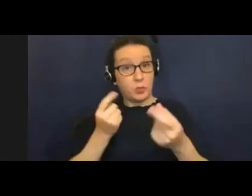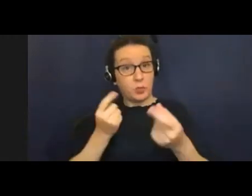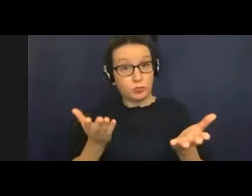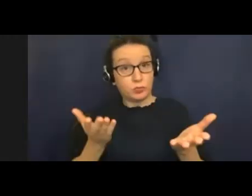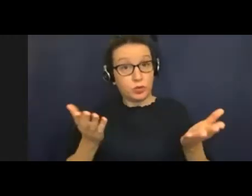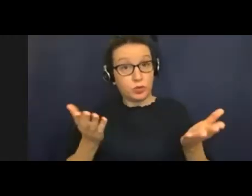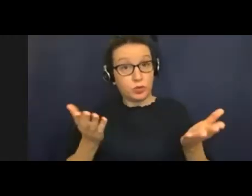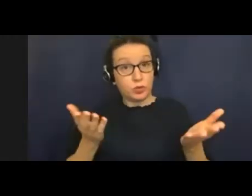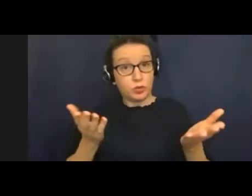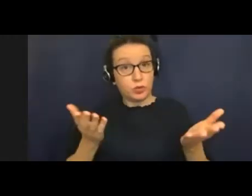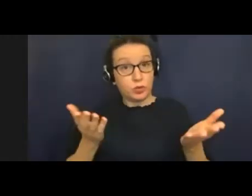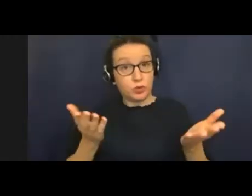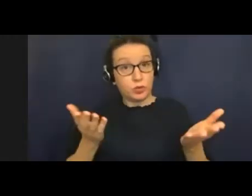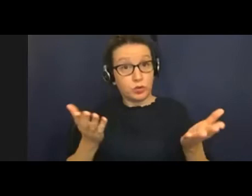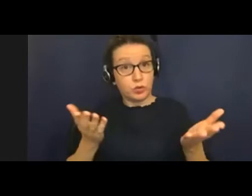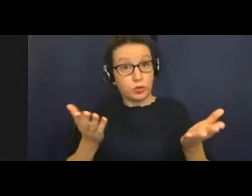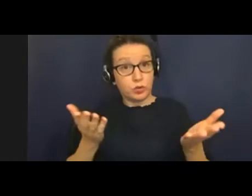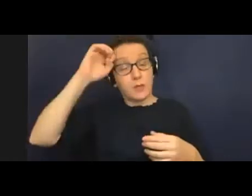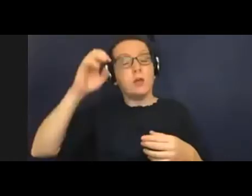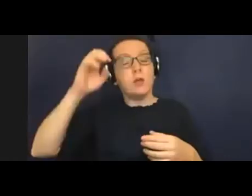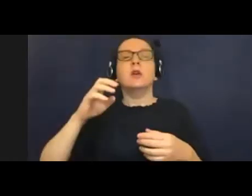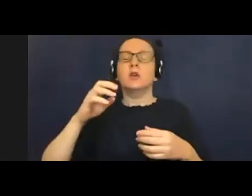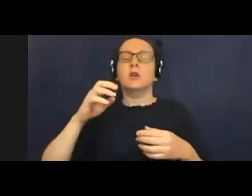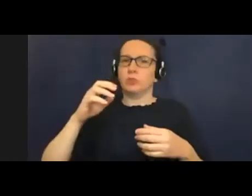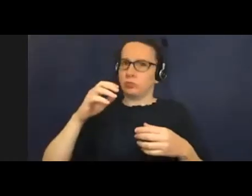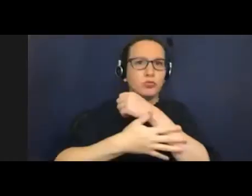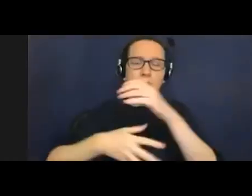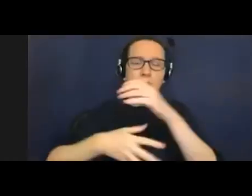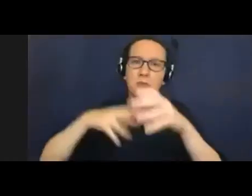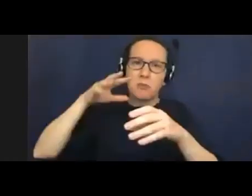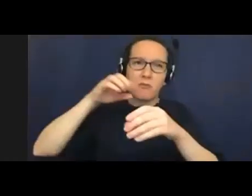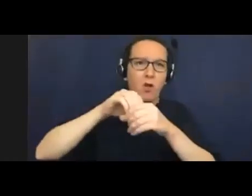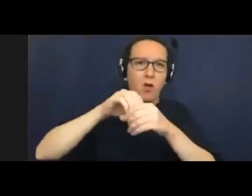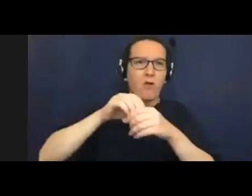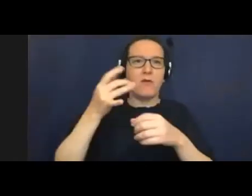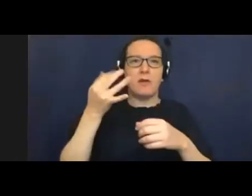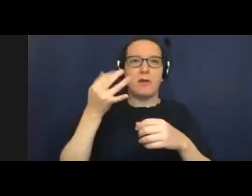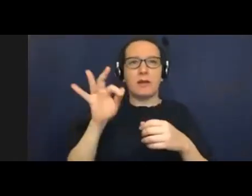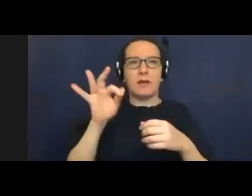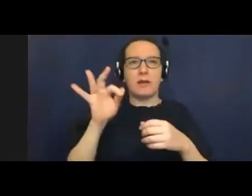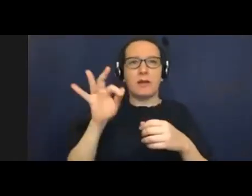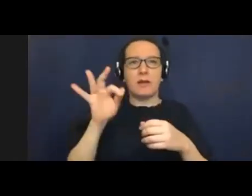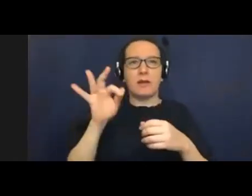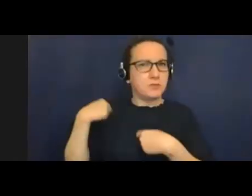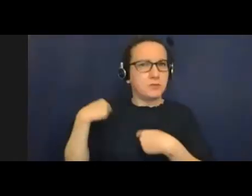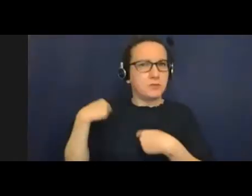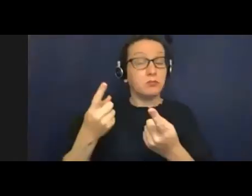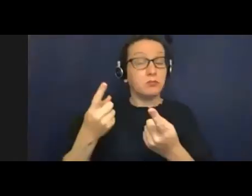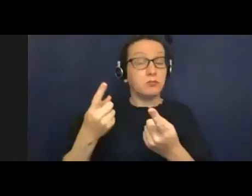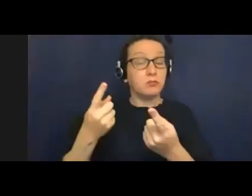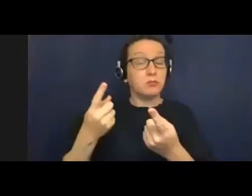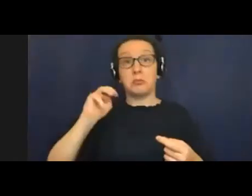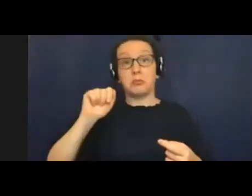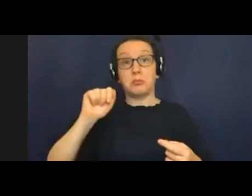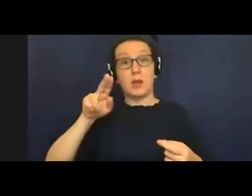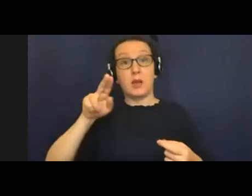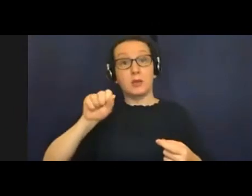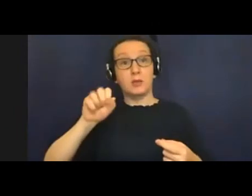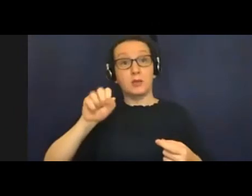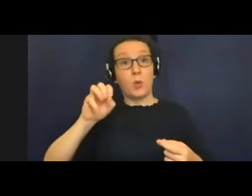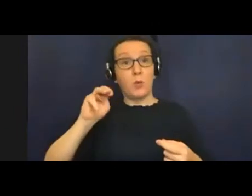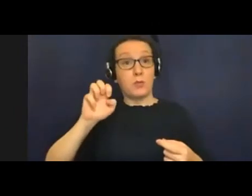European countries since the late 1980s. I'm Magnus. I'm the IFES Senior Political Finance